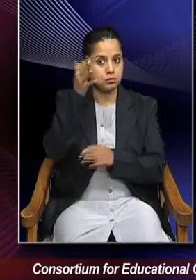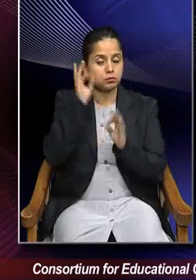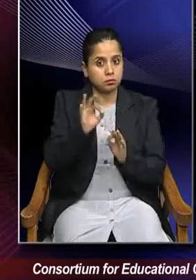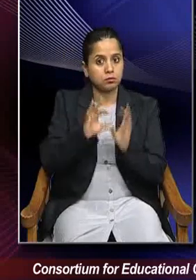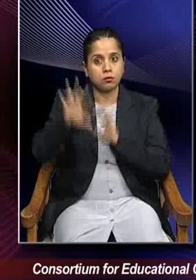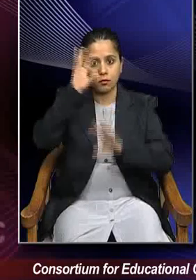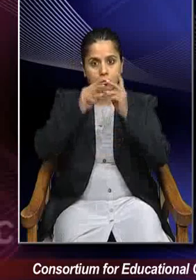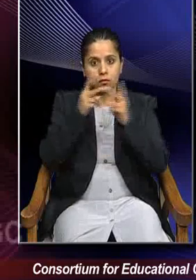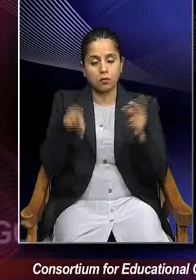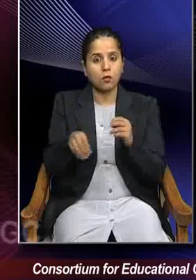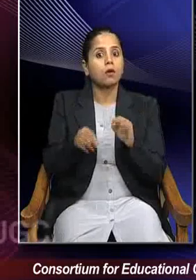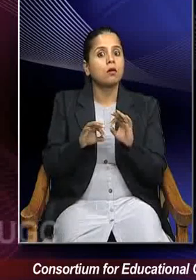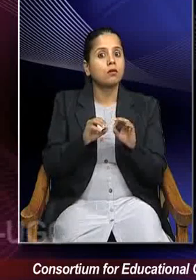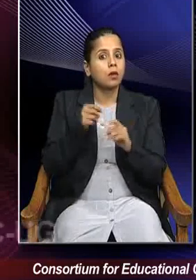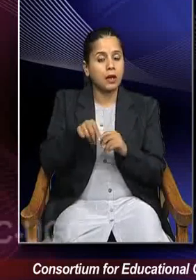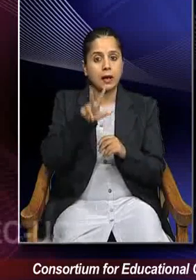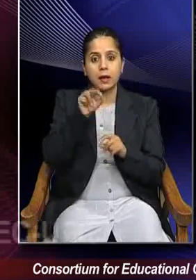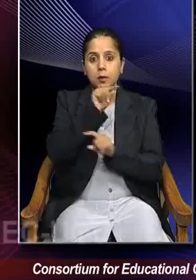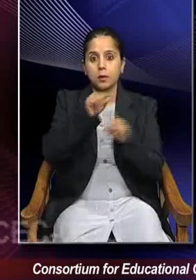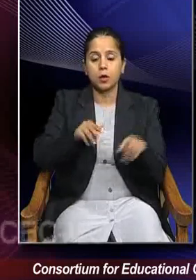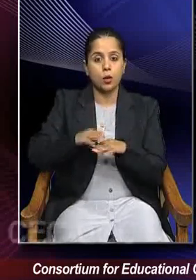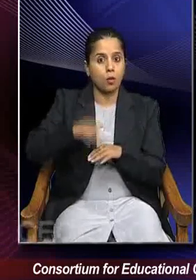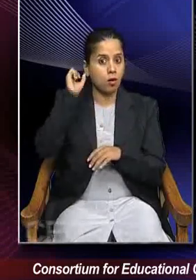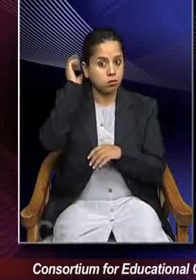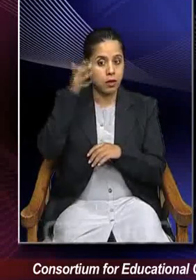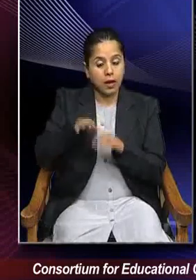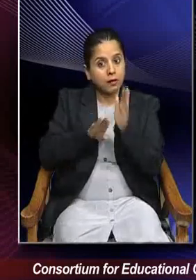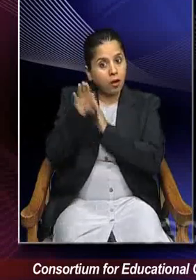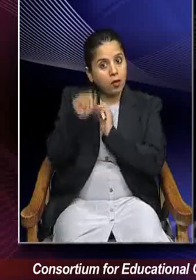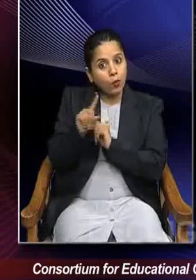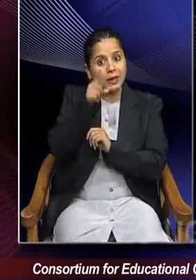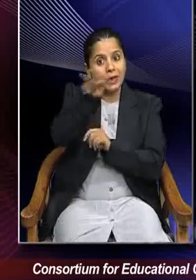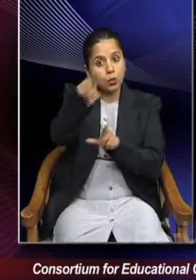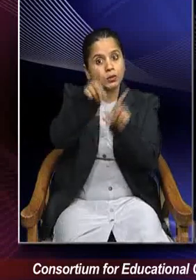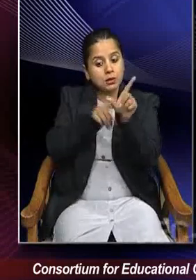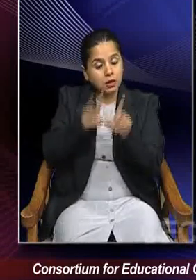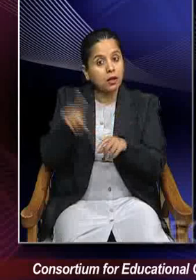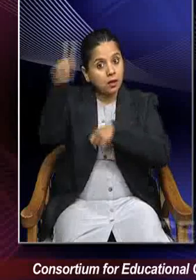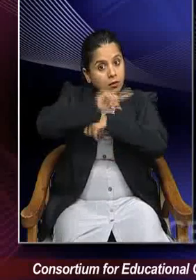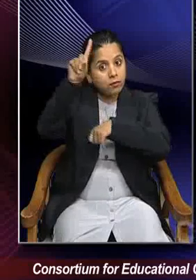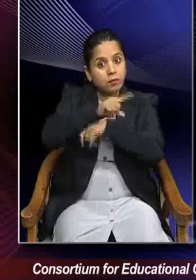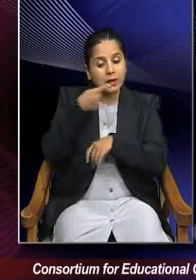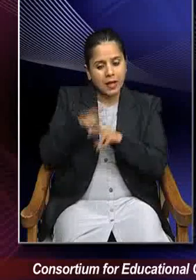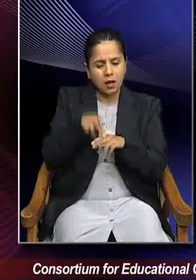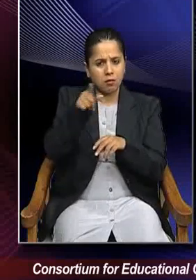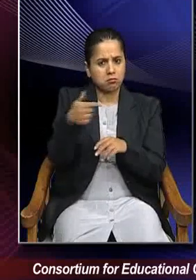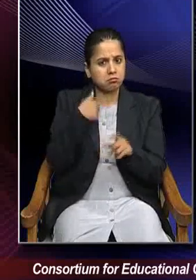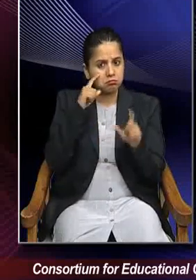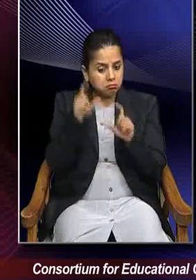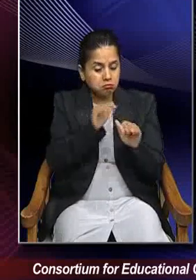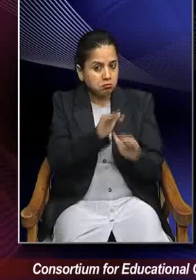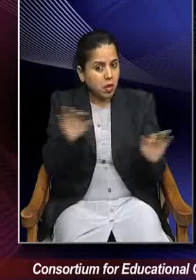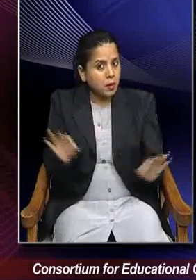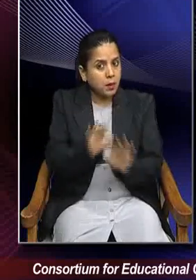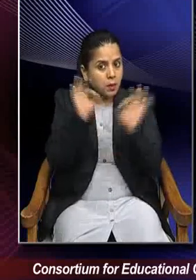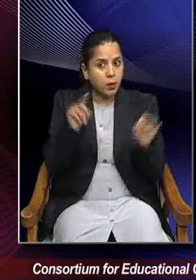to evolve. More than 80% of cognition develops in the first 1,000 days. So if we are not able to take care of the children in the